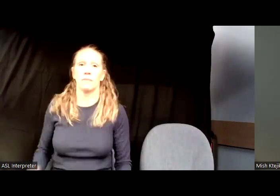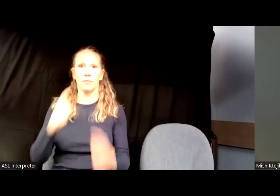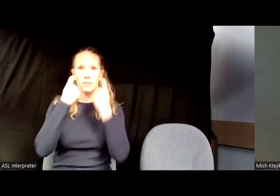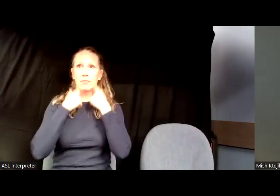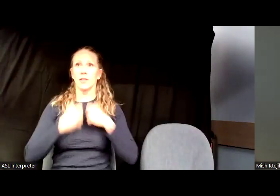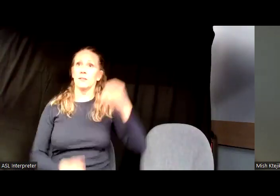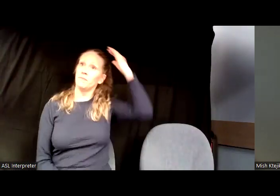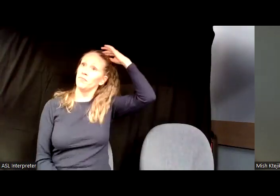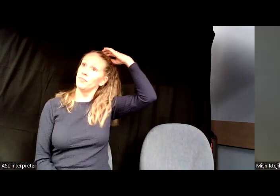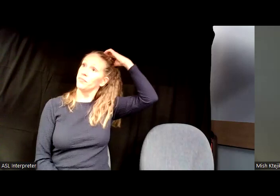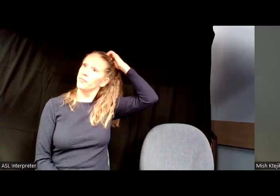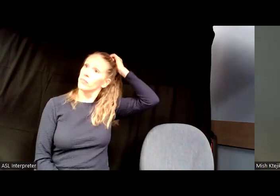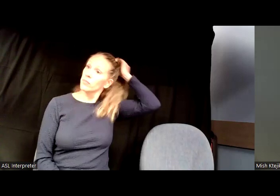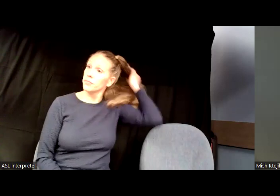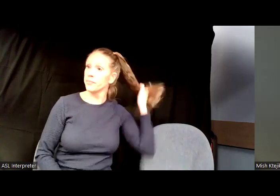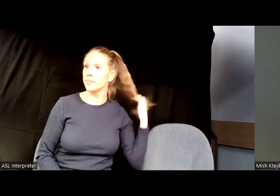Okay, good.